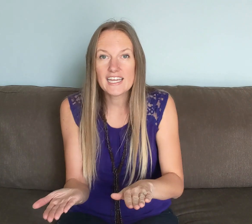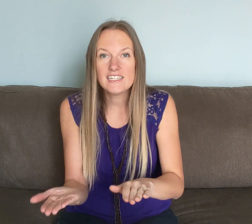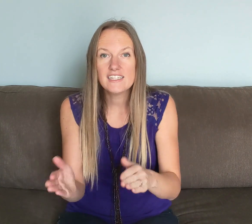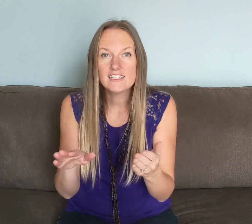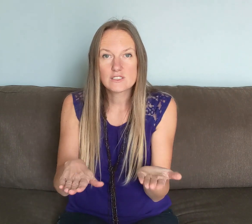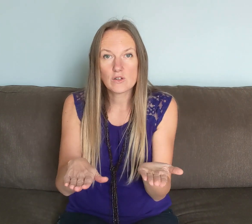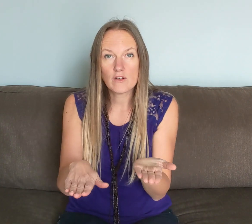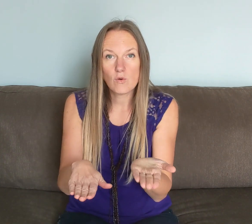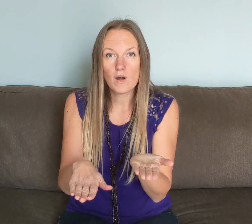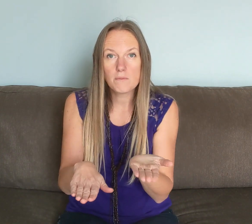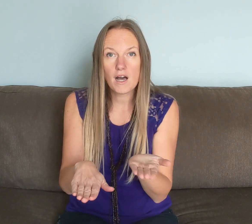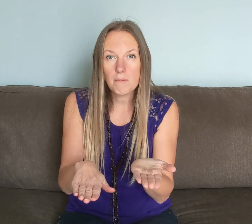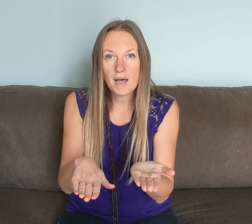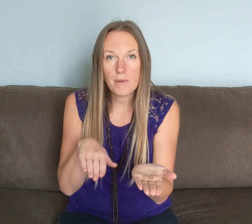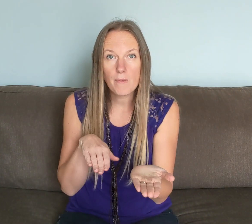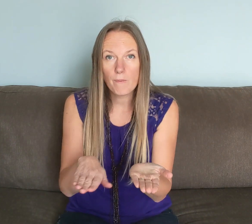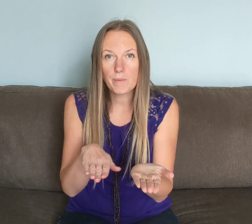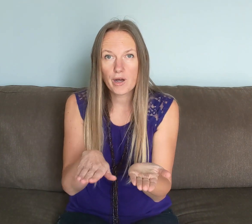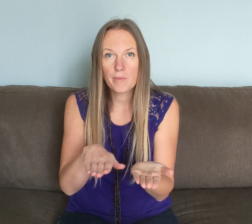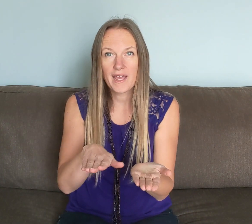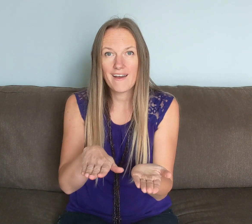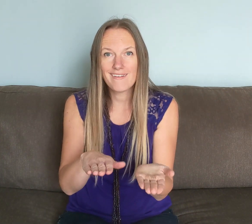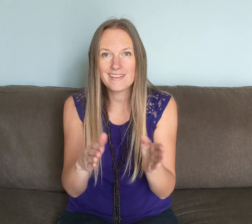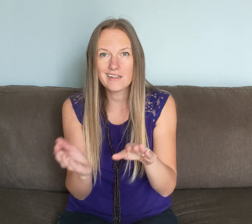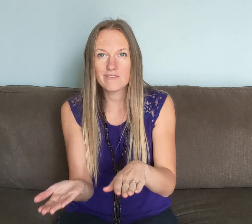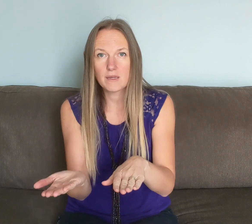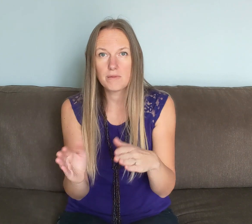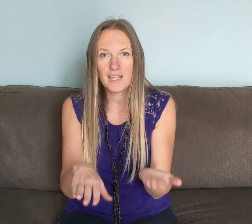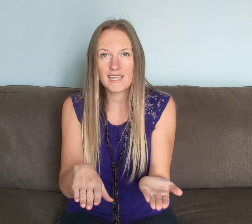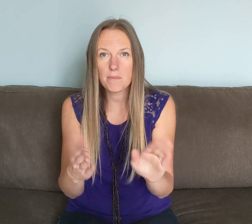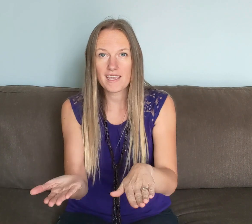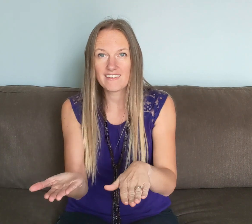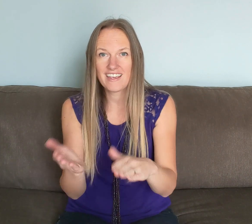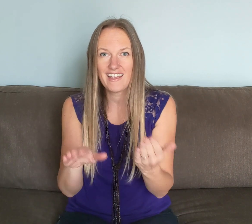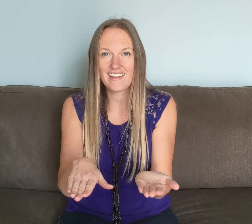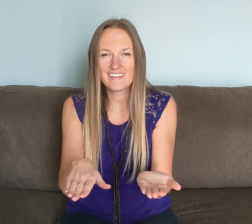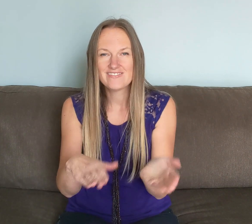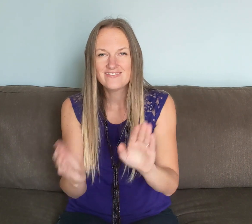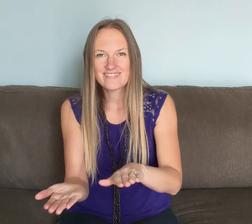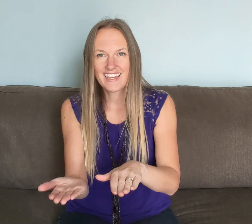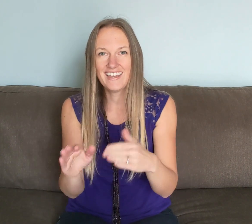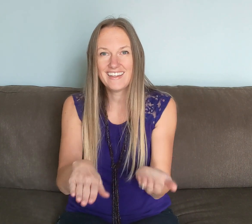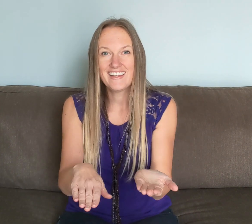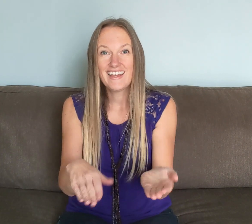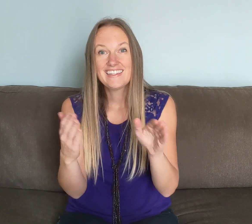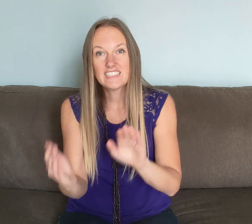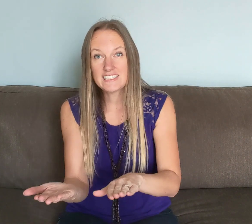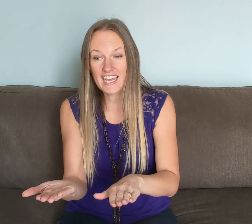Dead. So you have one palm up, one palm down, and then you flip them like a pancake. Okay? The